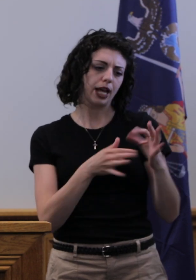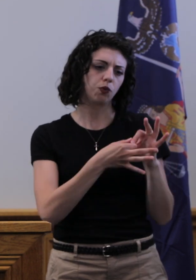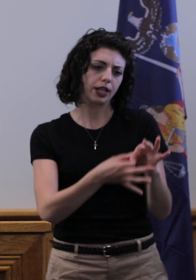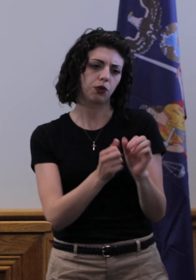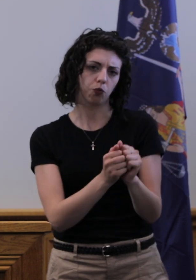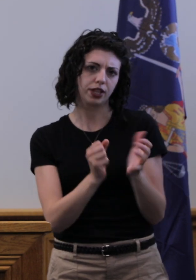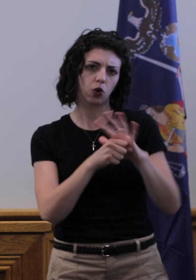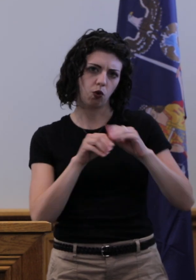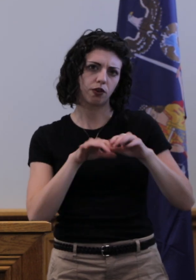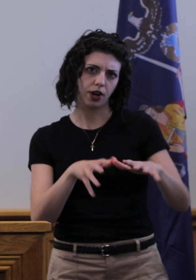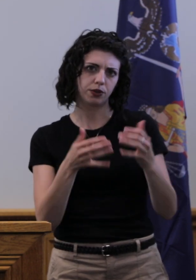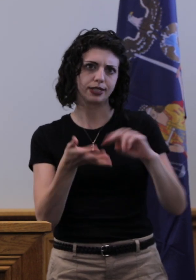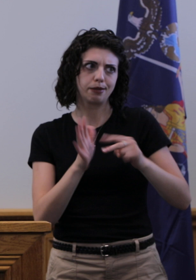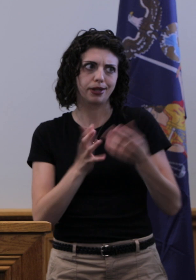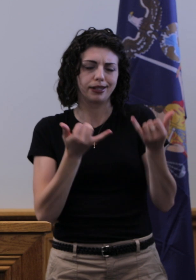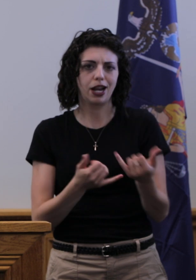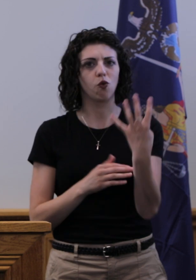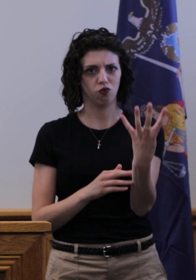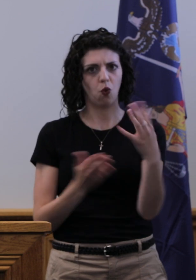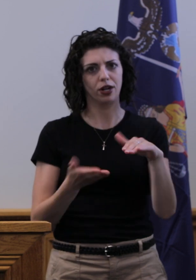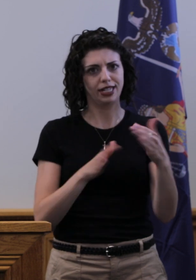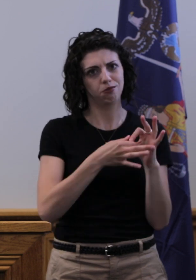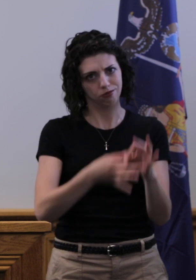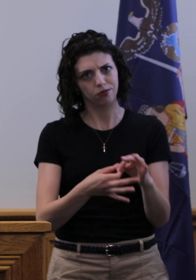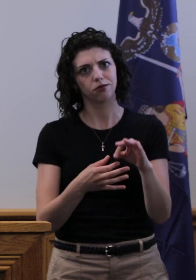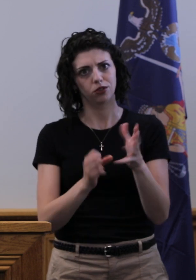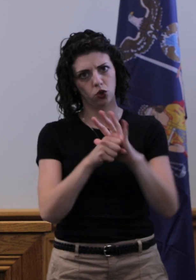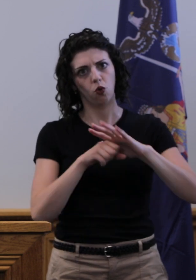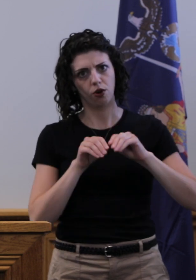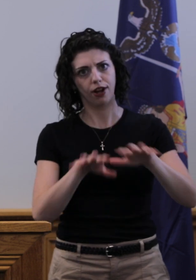That puts our total at 4. We have